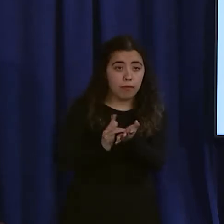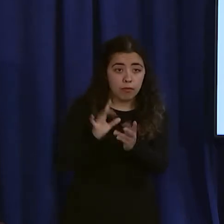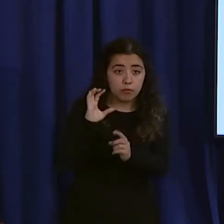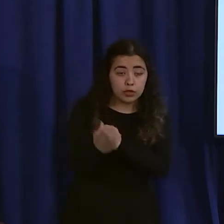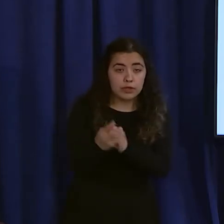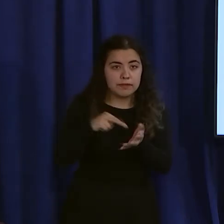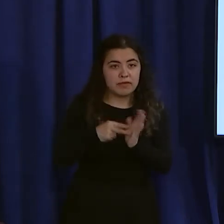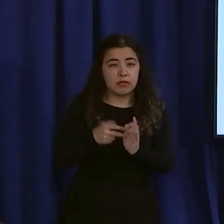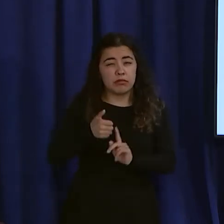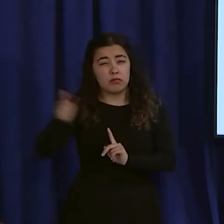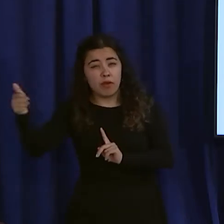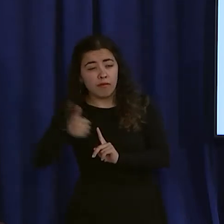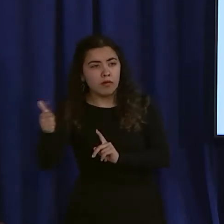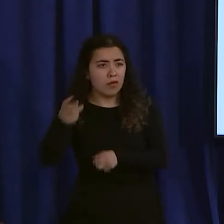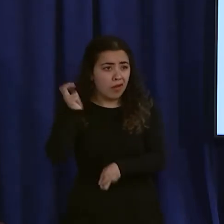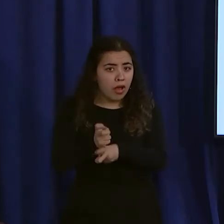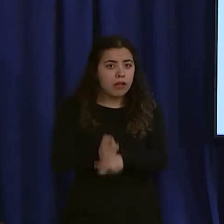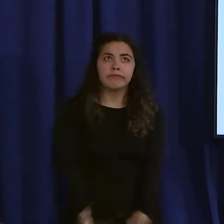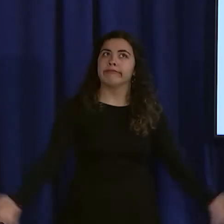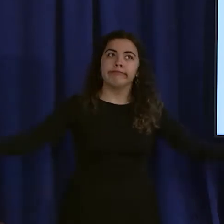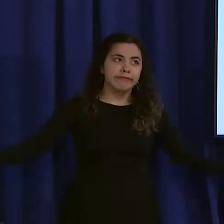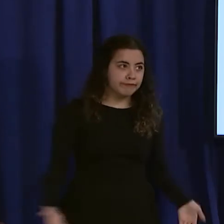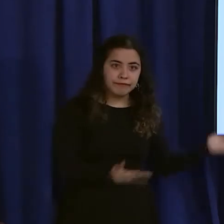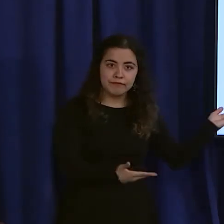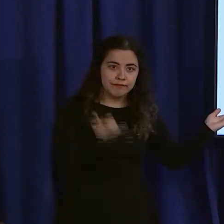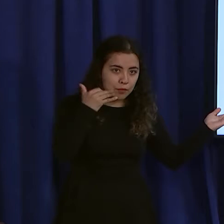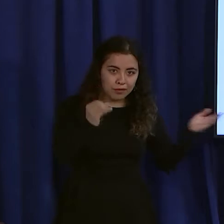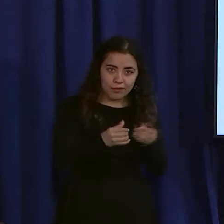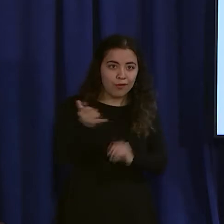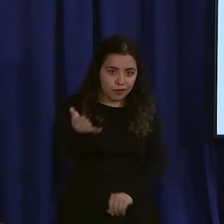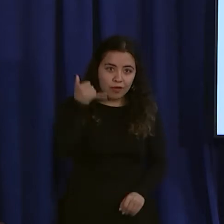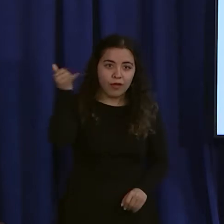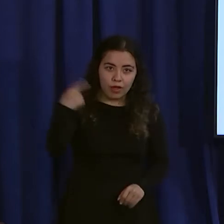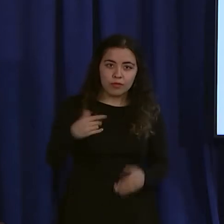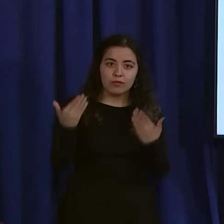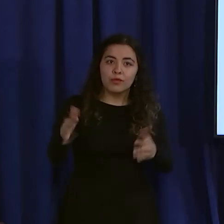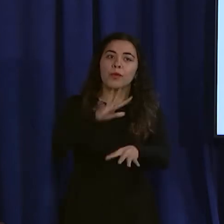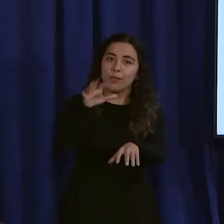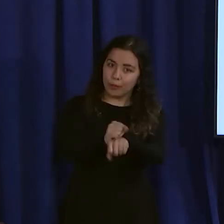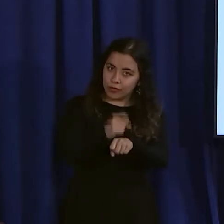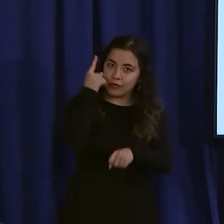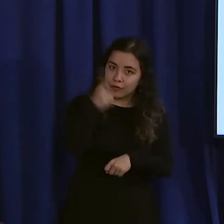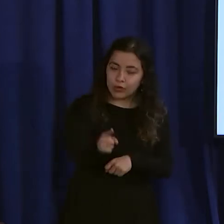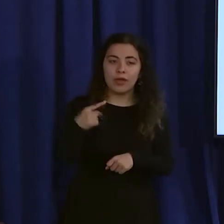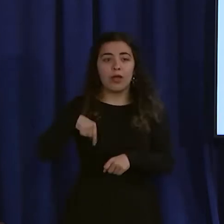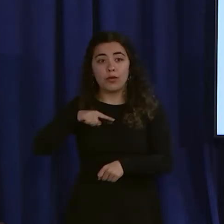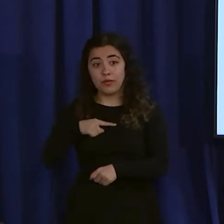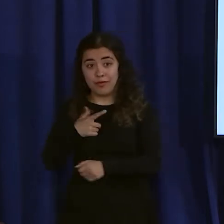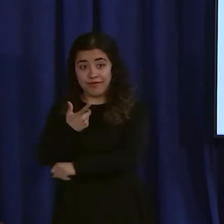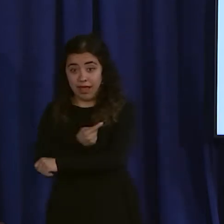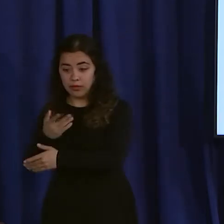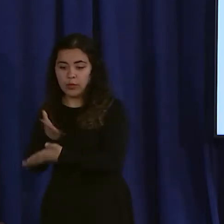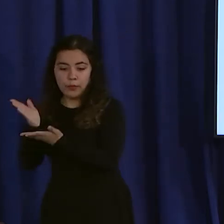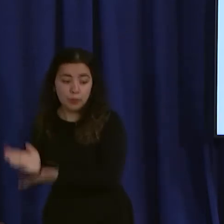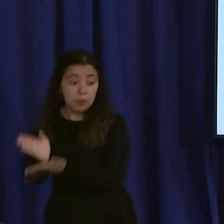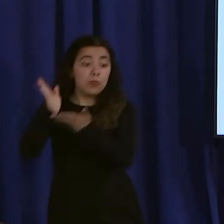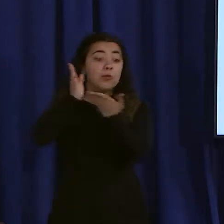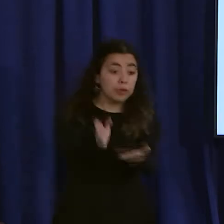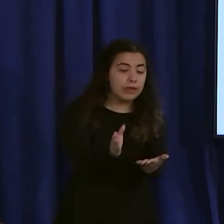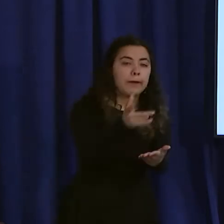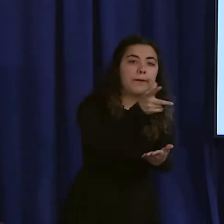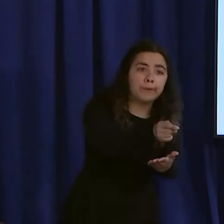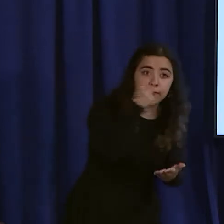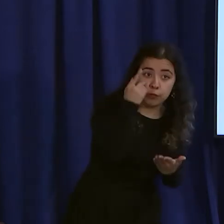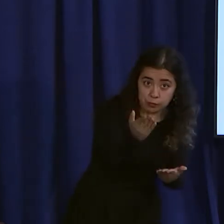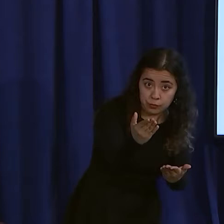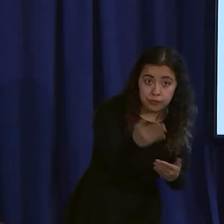it hard for them to travel, call our number. We will book you an appointment and bring you a vaccine to your house. We'll